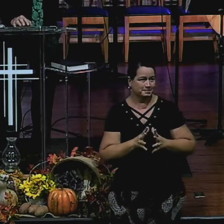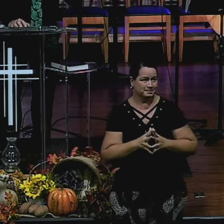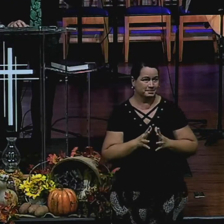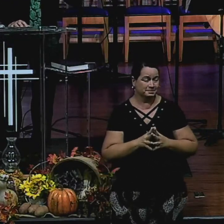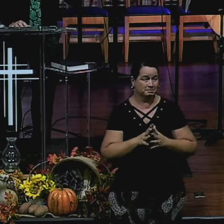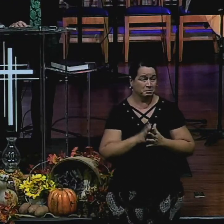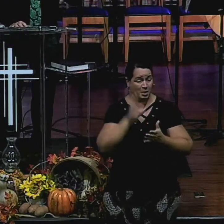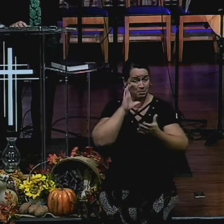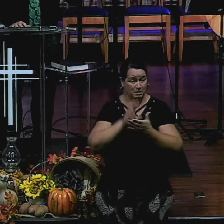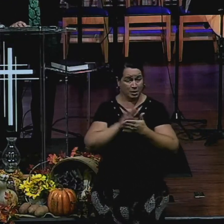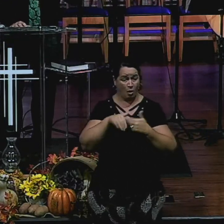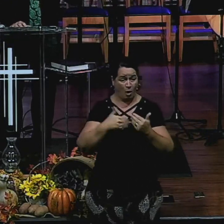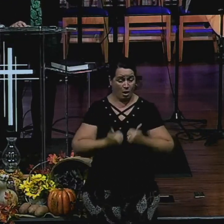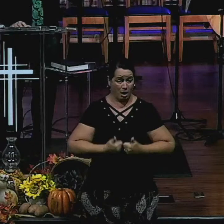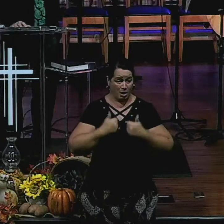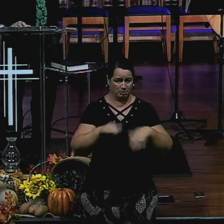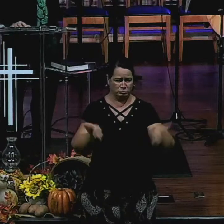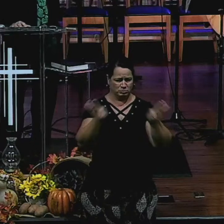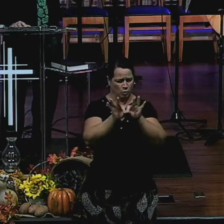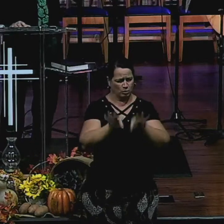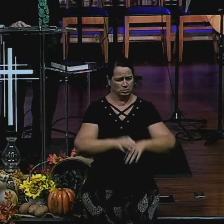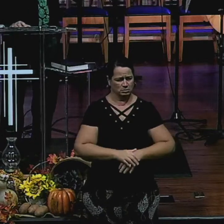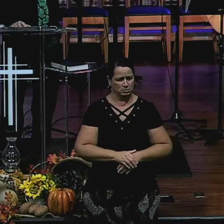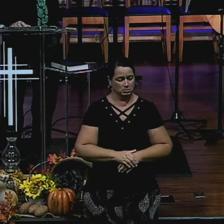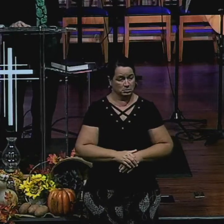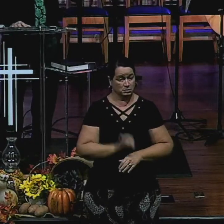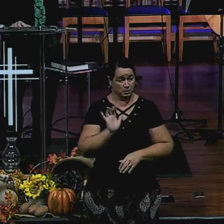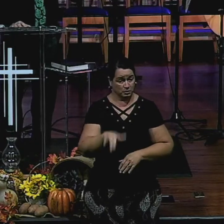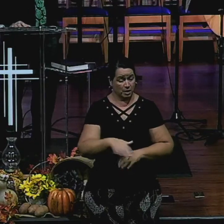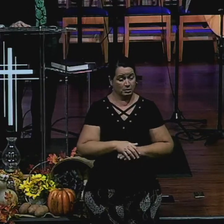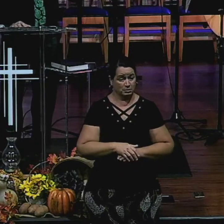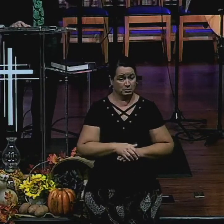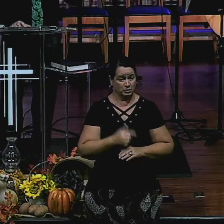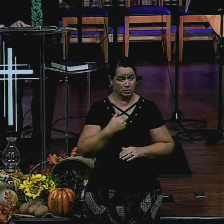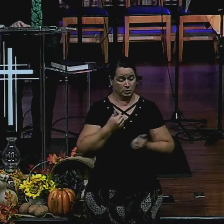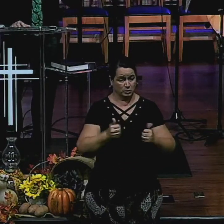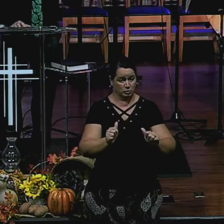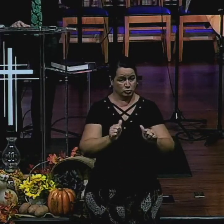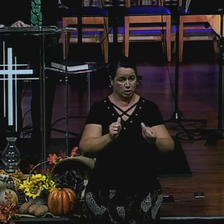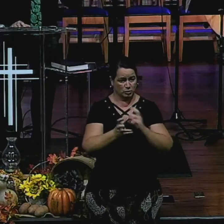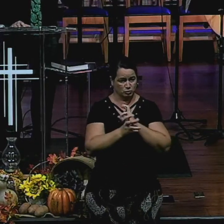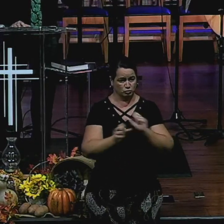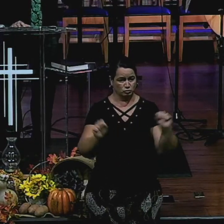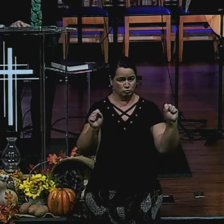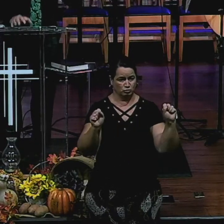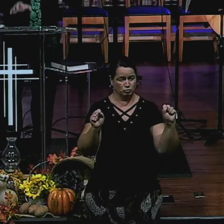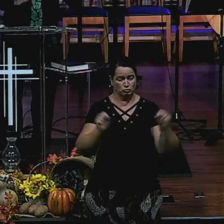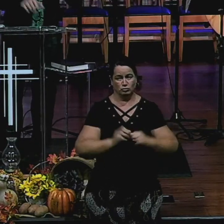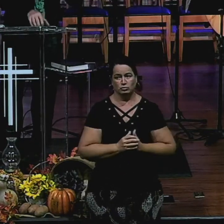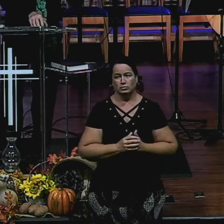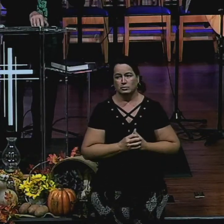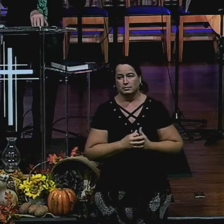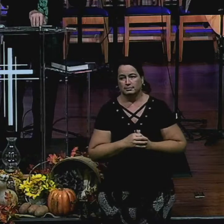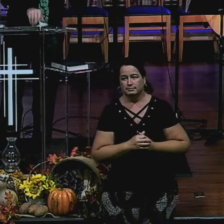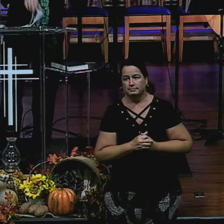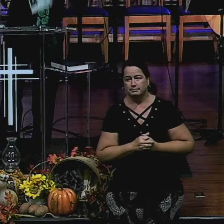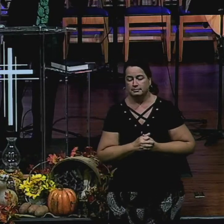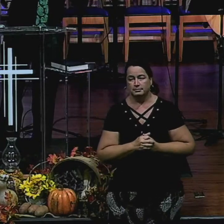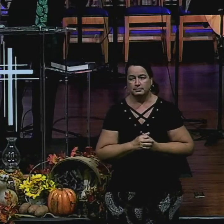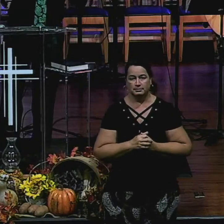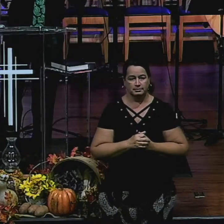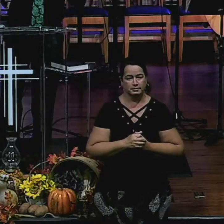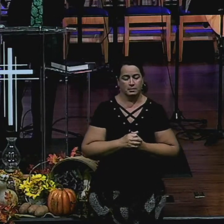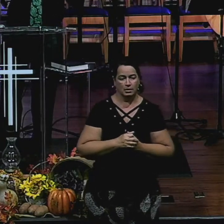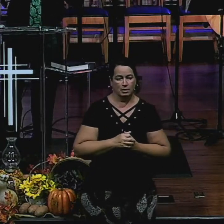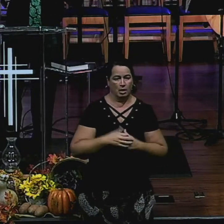We believe that all lives are important, and because of that, we're going to do what we can to try to rescue them. So please, if